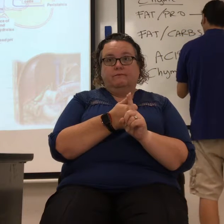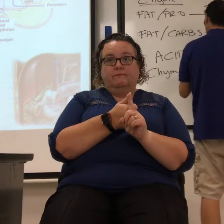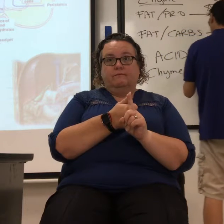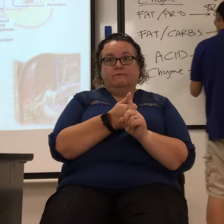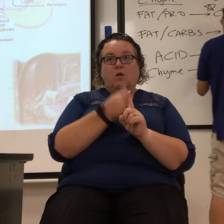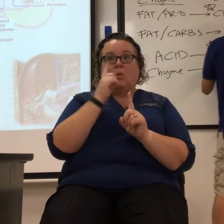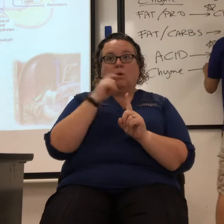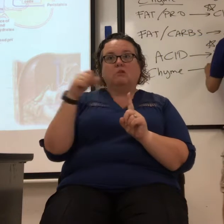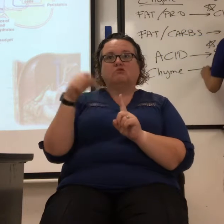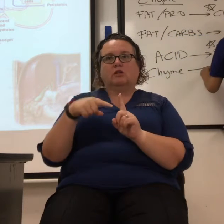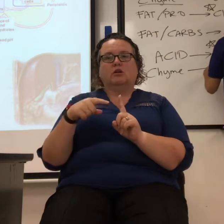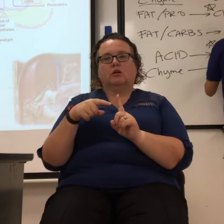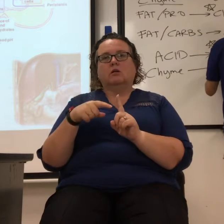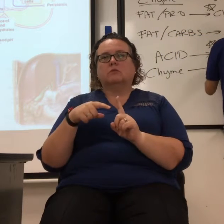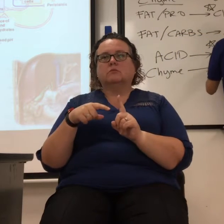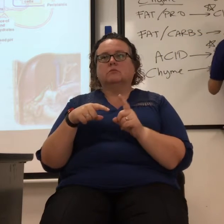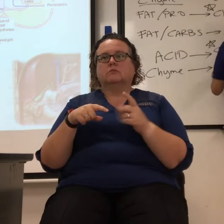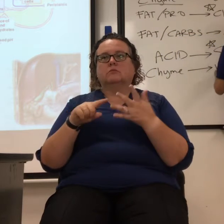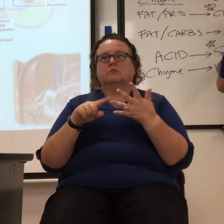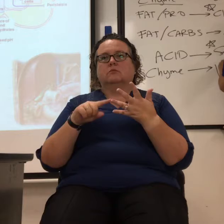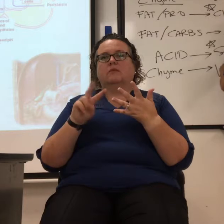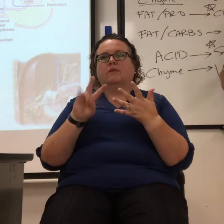will trigger its release.